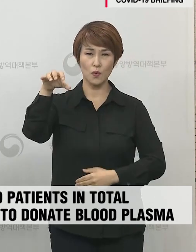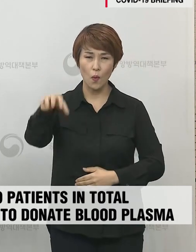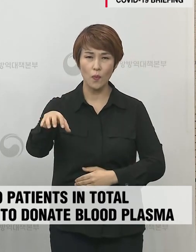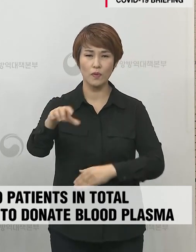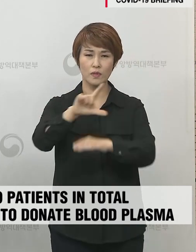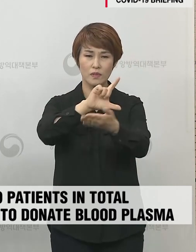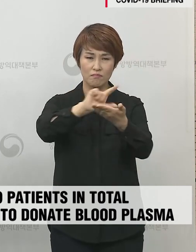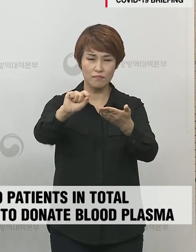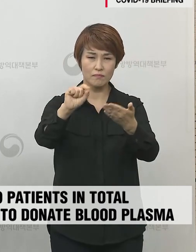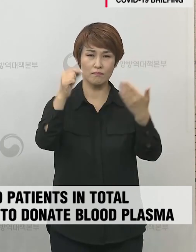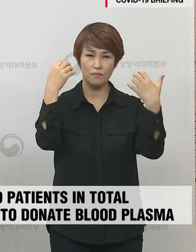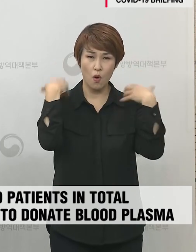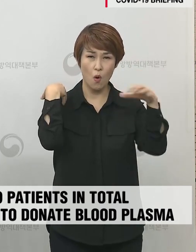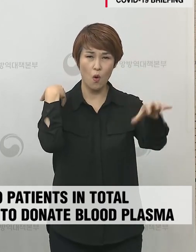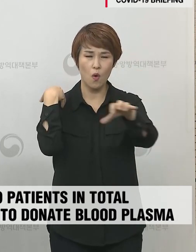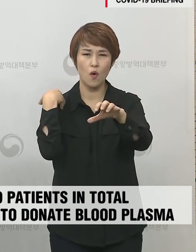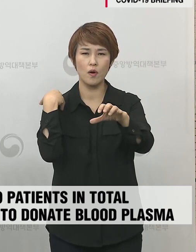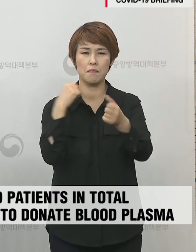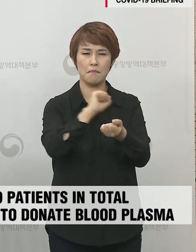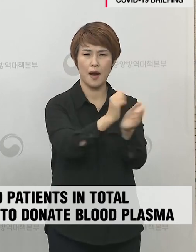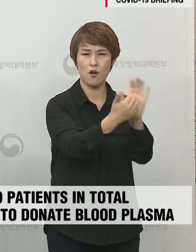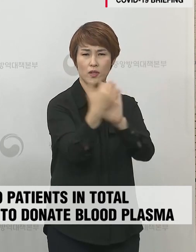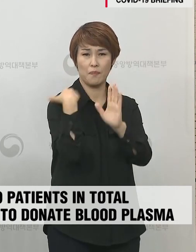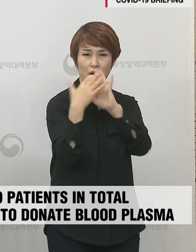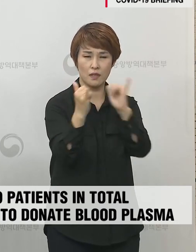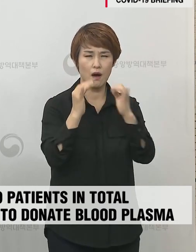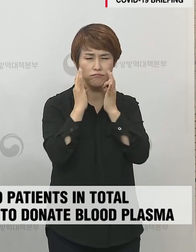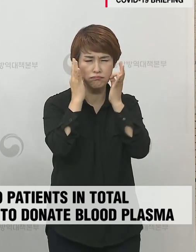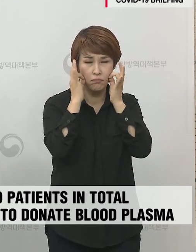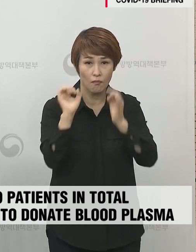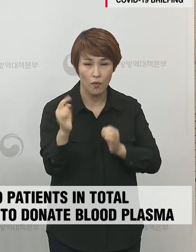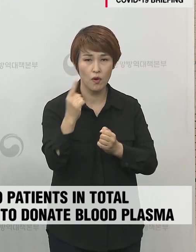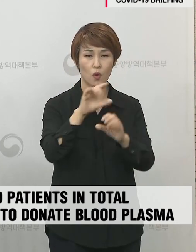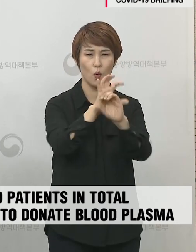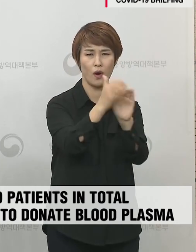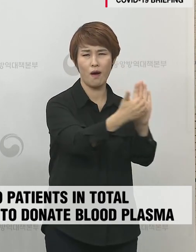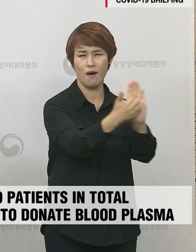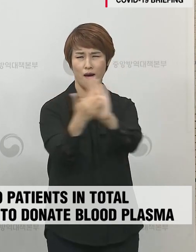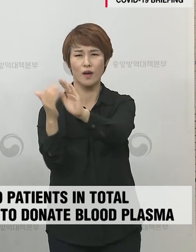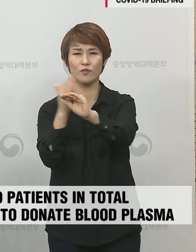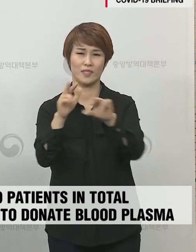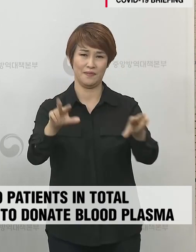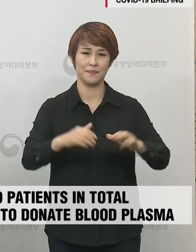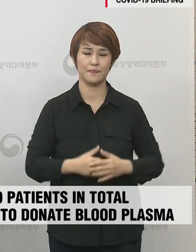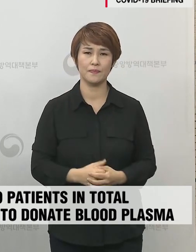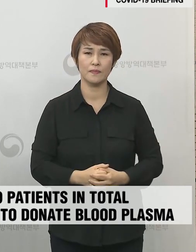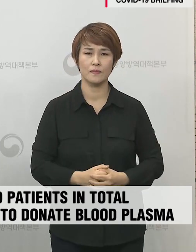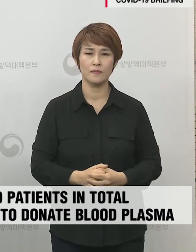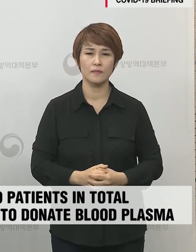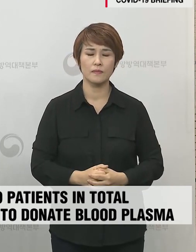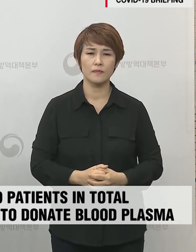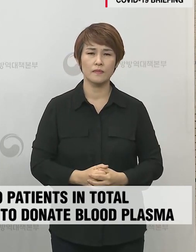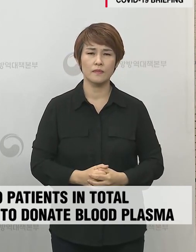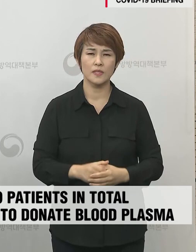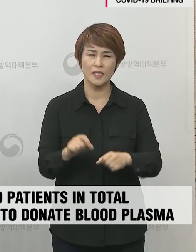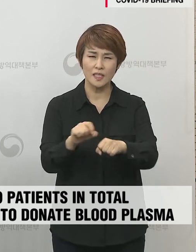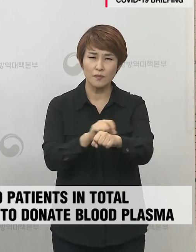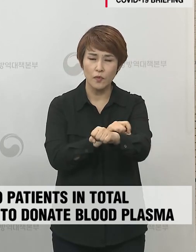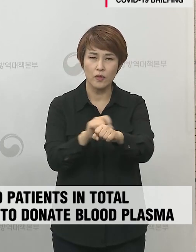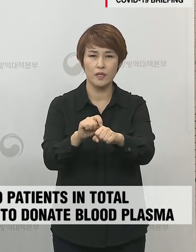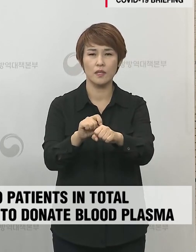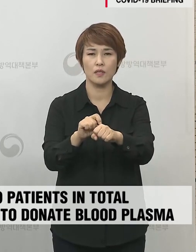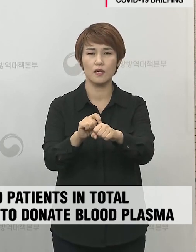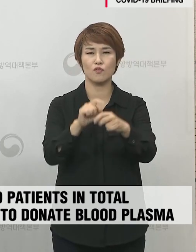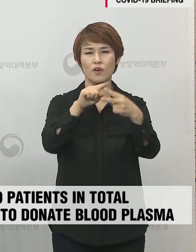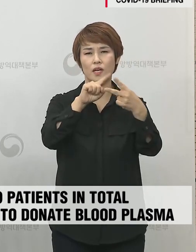public's participation and support, there are also the efforts put forth by the quarantine officials as well